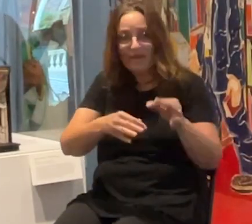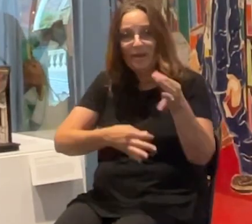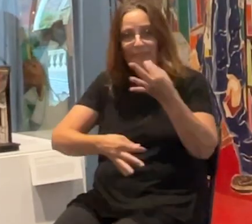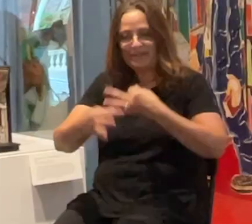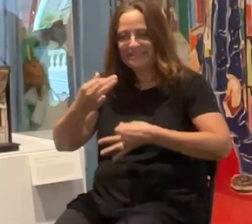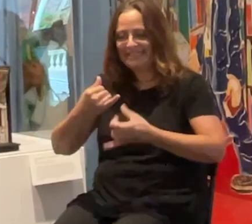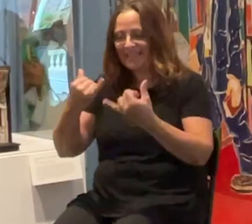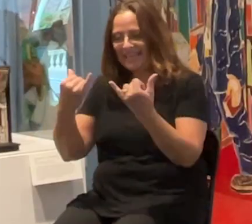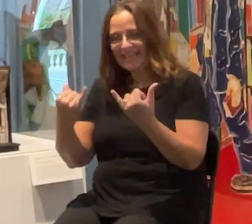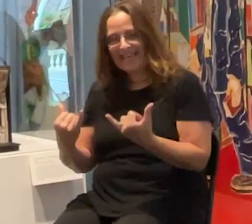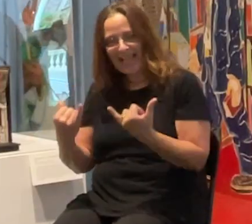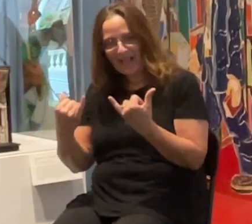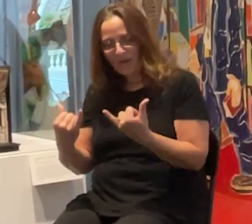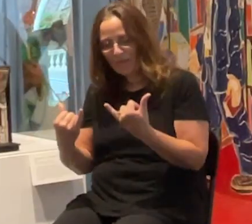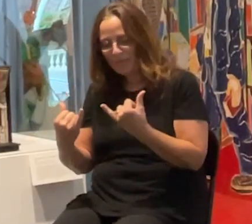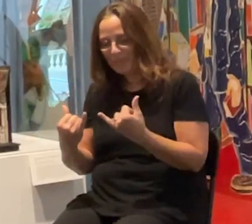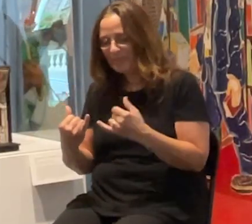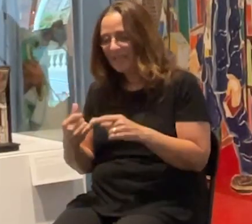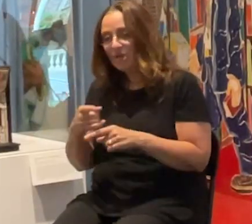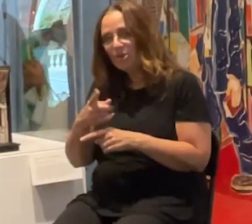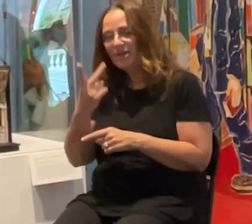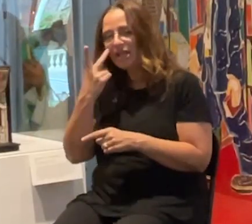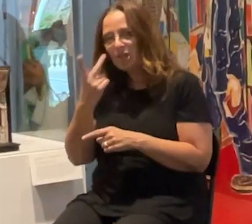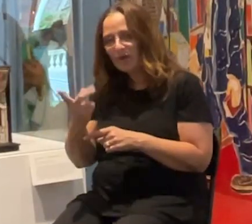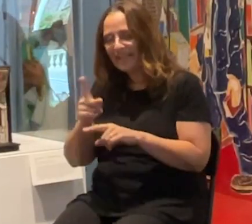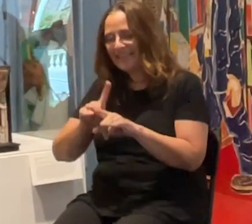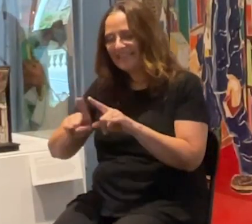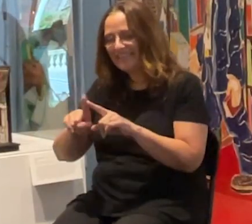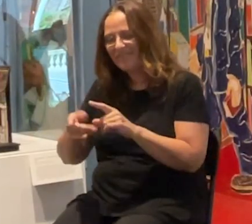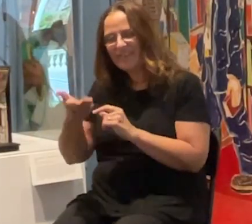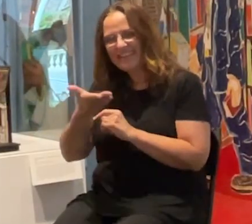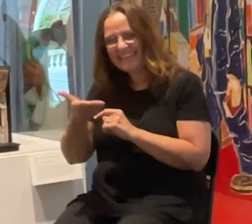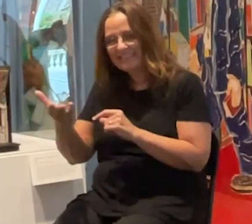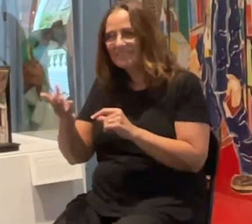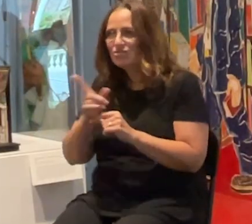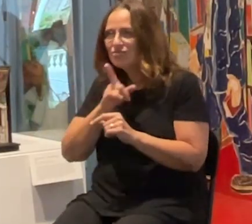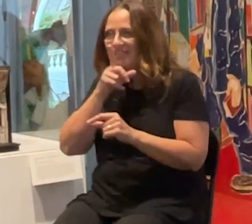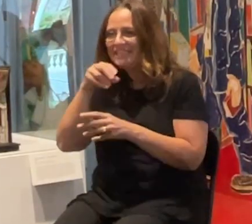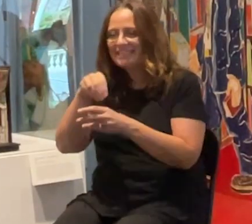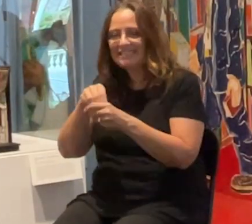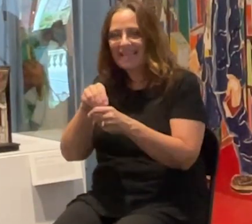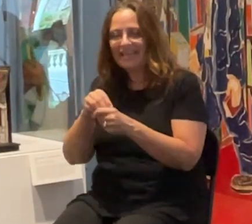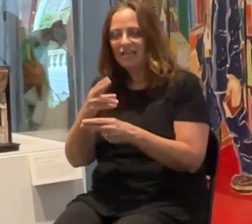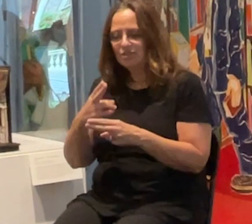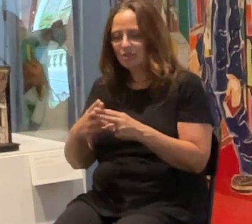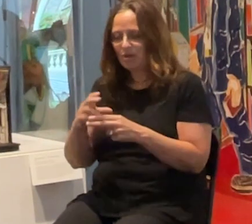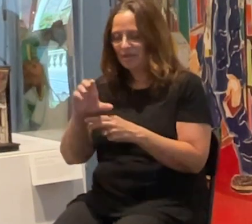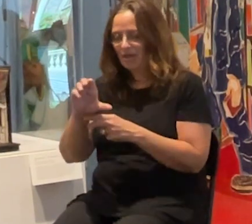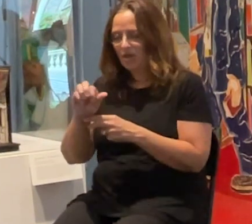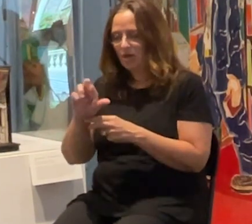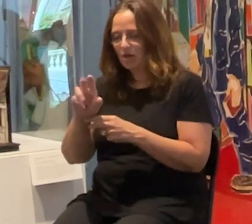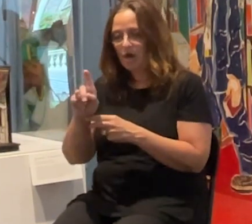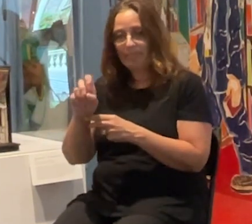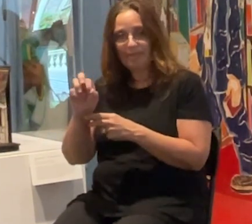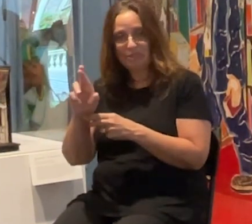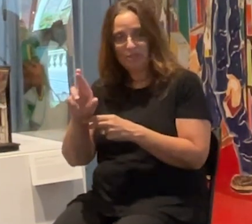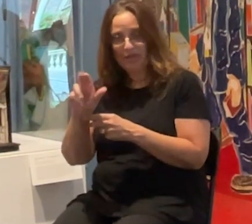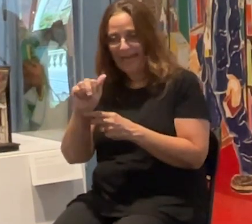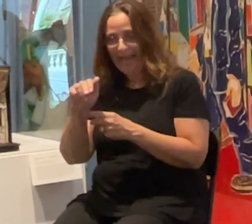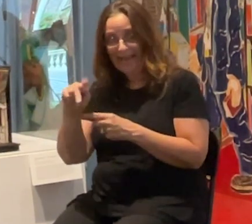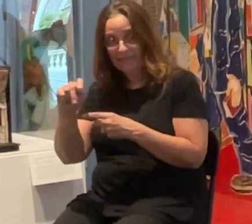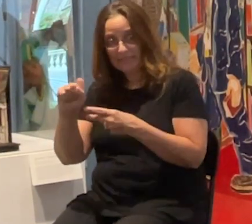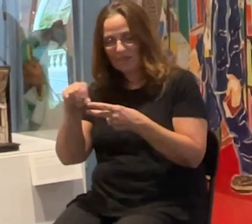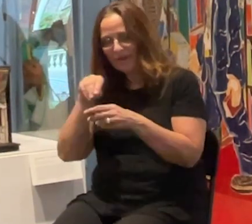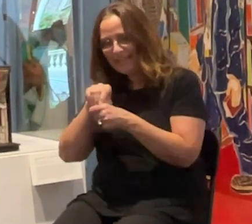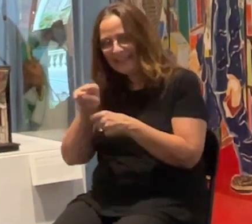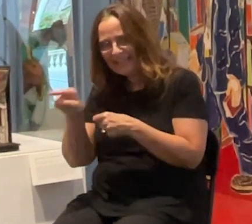carpenter ants? You know, do you see the ghost rats? I mean, you will see new stuff every time. So, let's